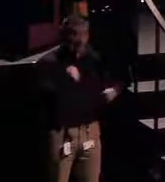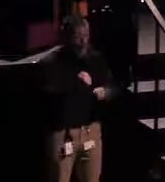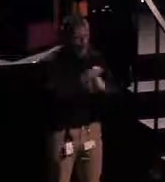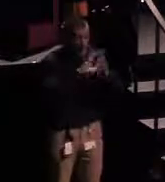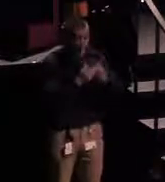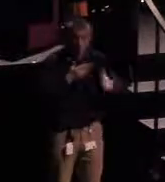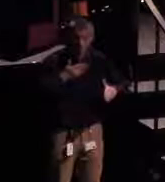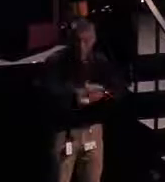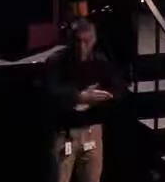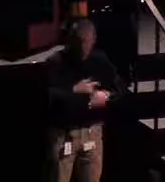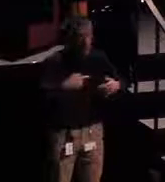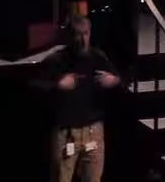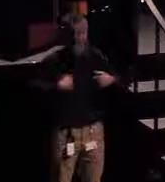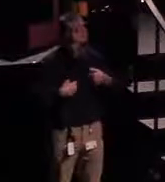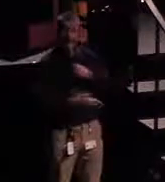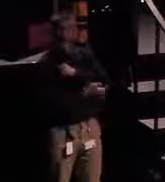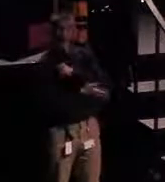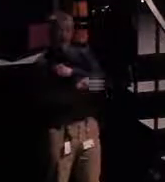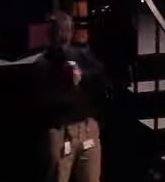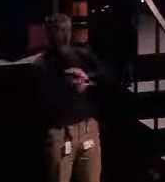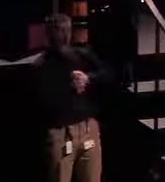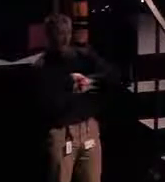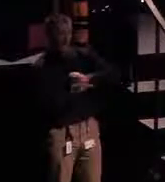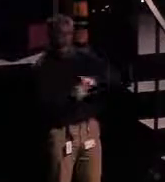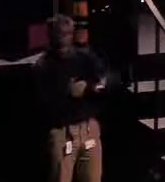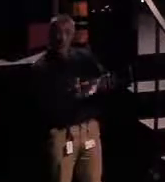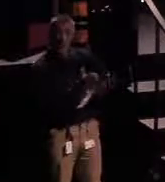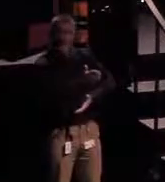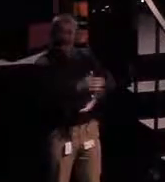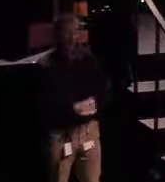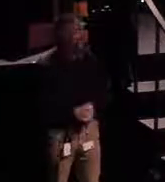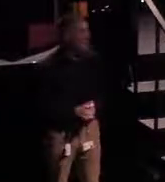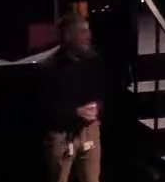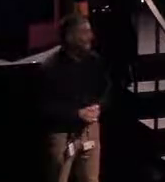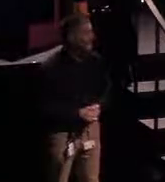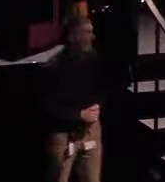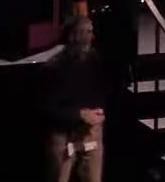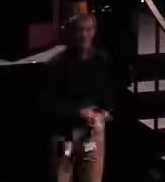part of guiding and supporting that process. Sausage! Great, thank you. Fuck.